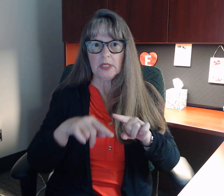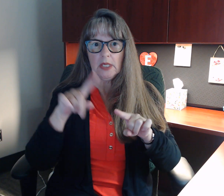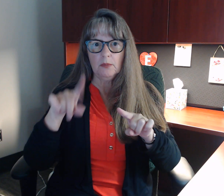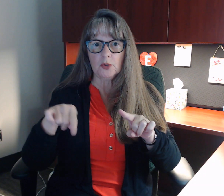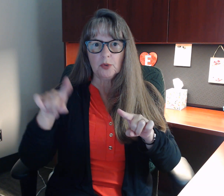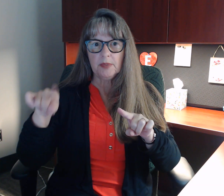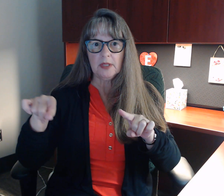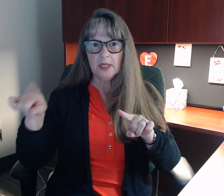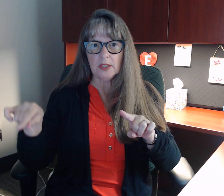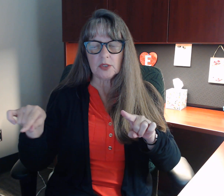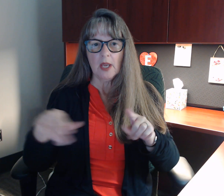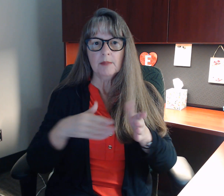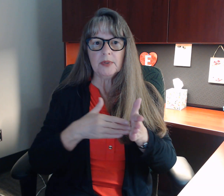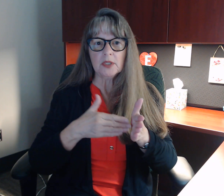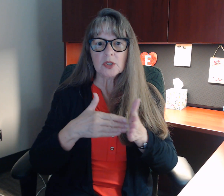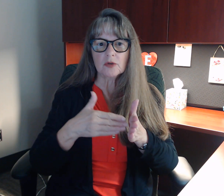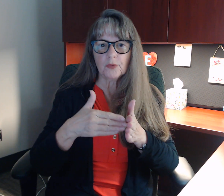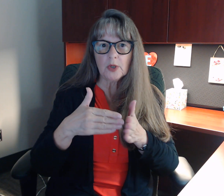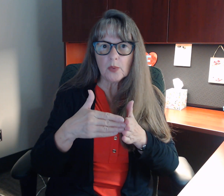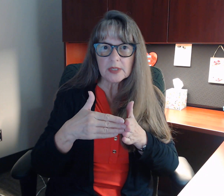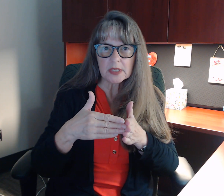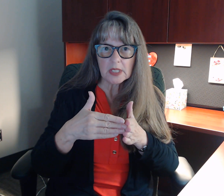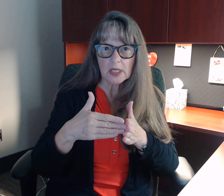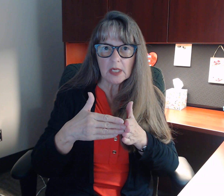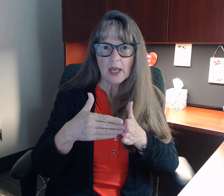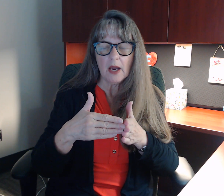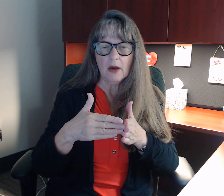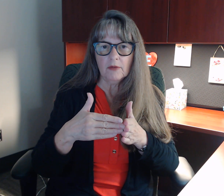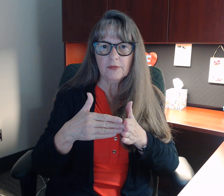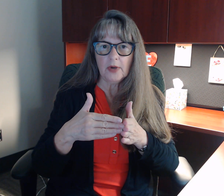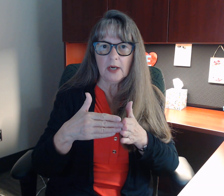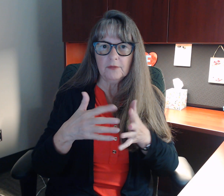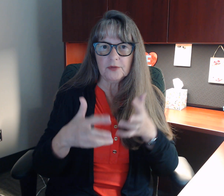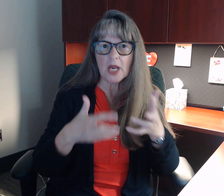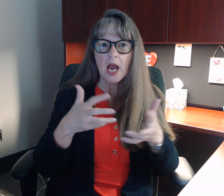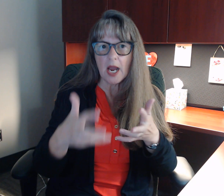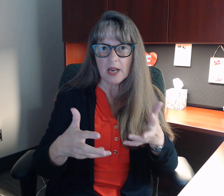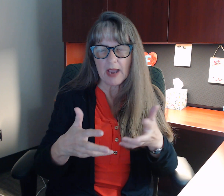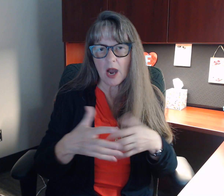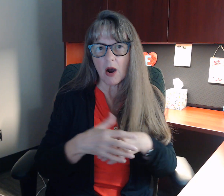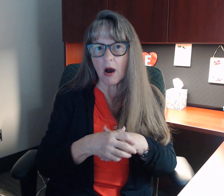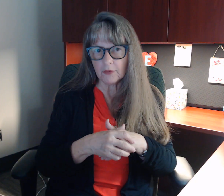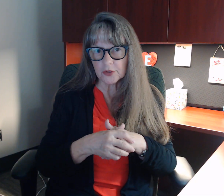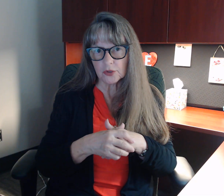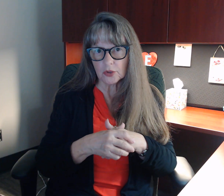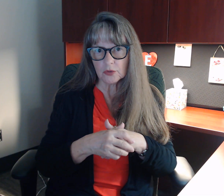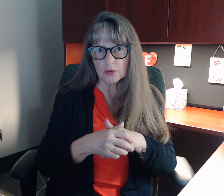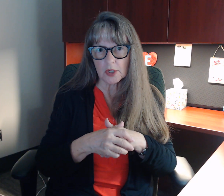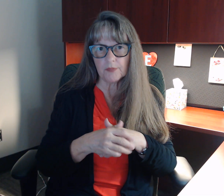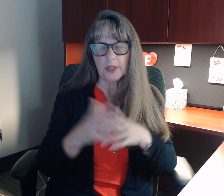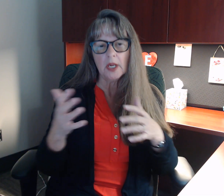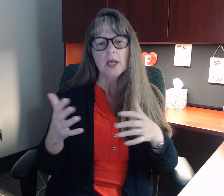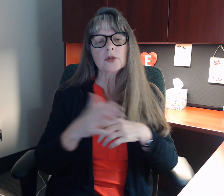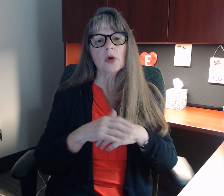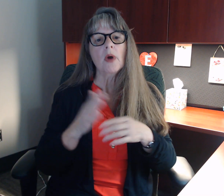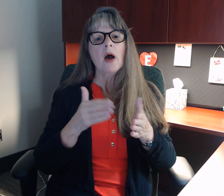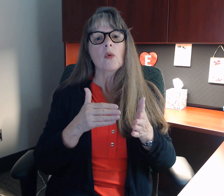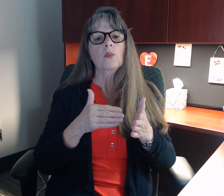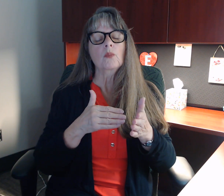which would be this, but this is frequency of time. How often do you do something? So